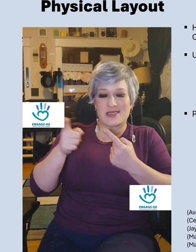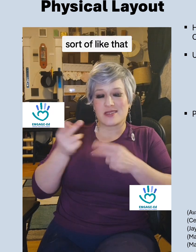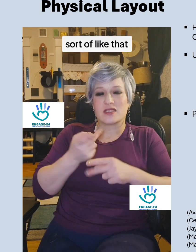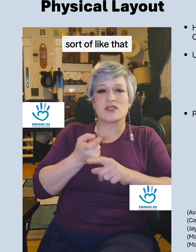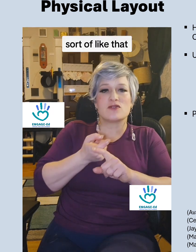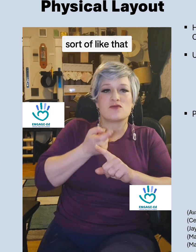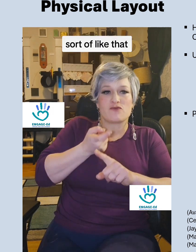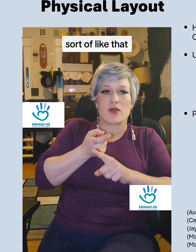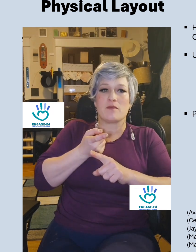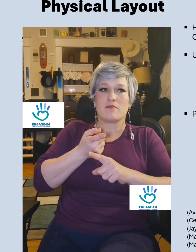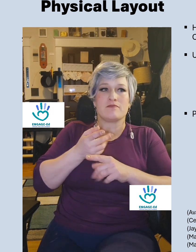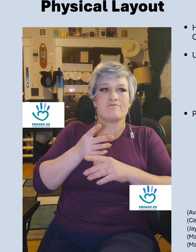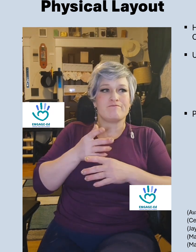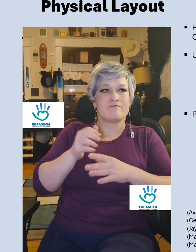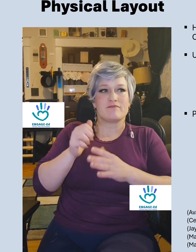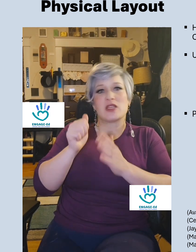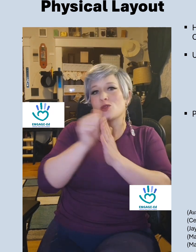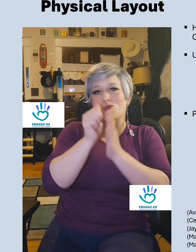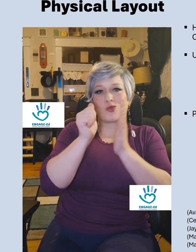Sort of like that.